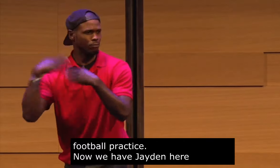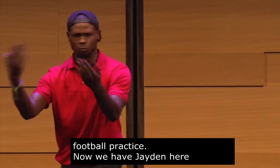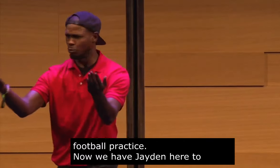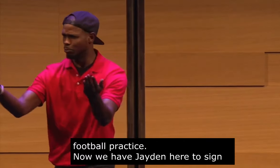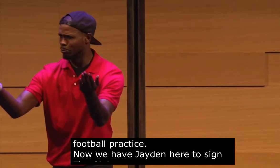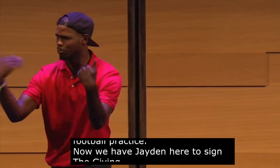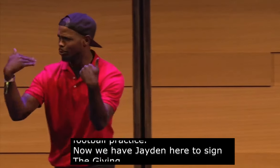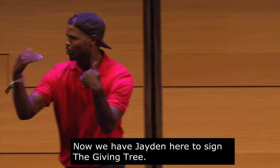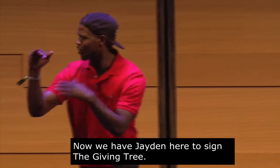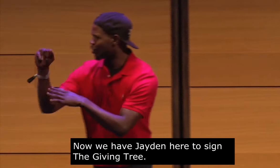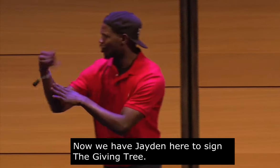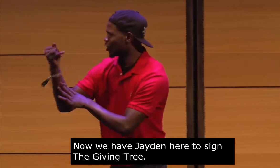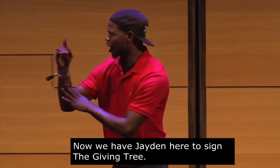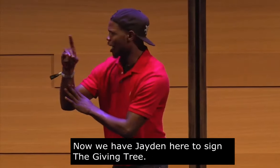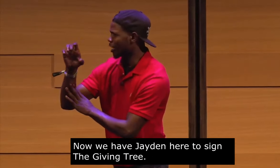to sign the giving tree.